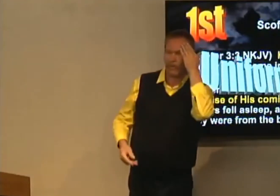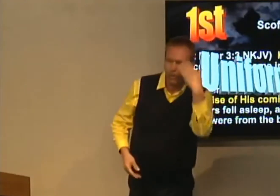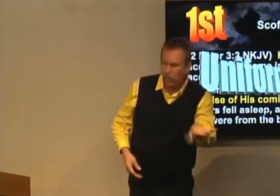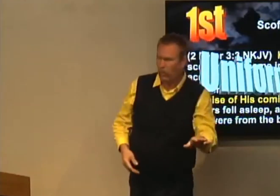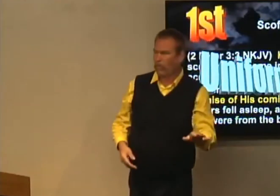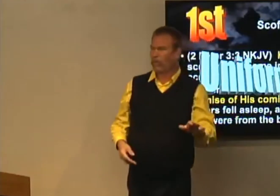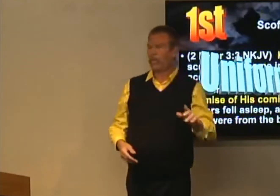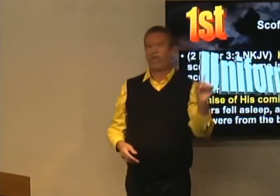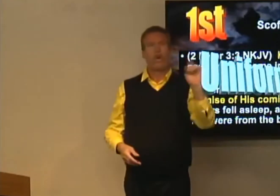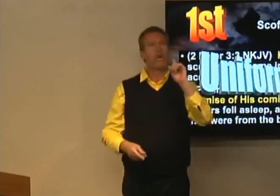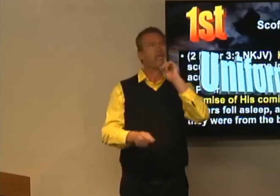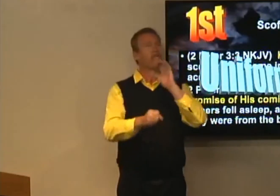They don't know.